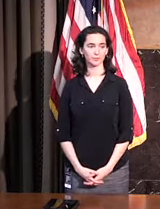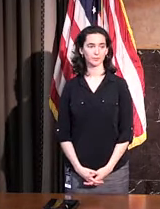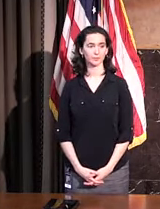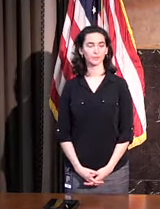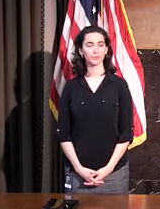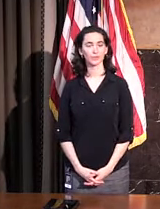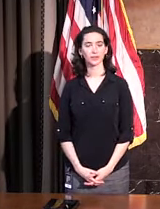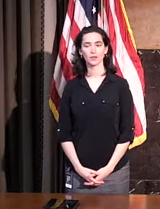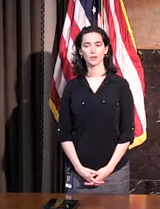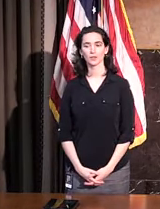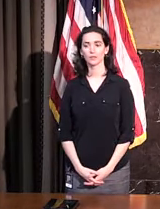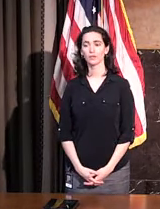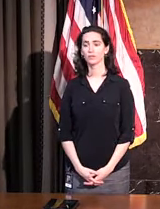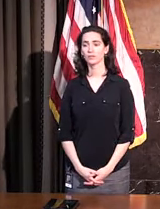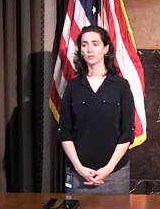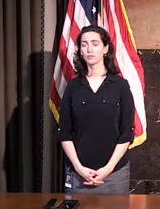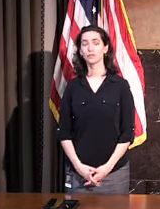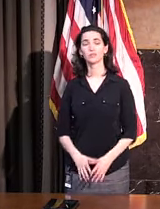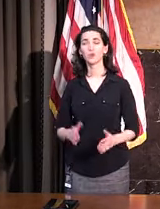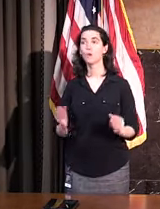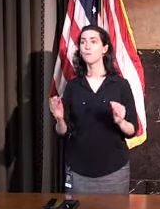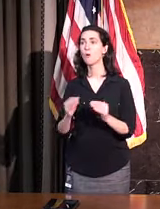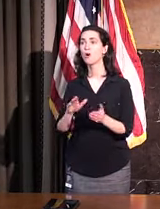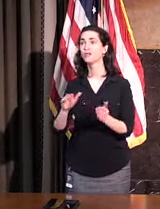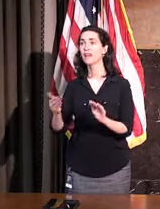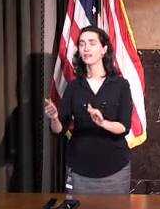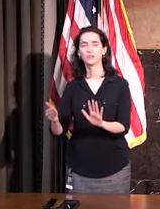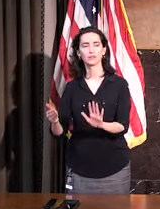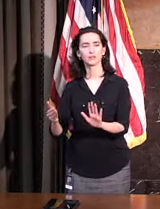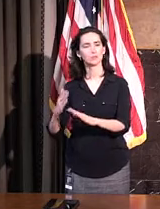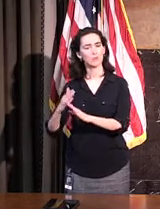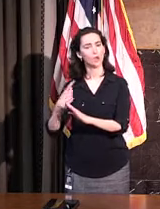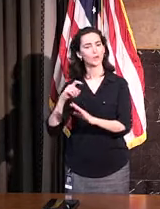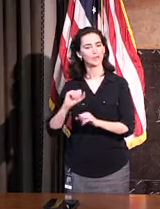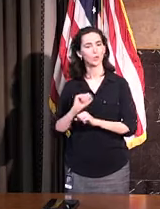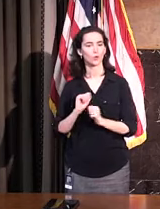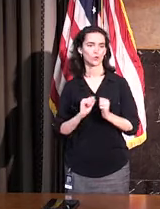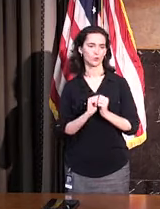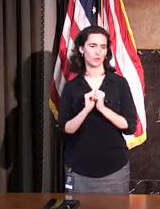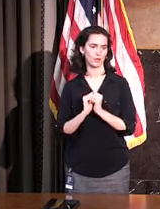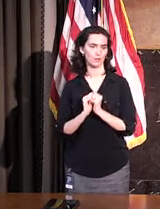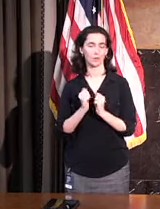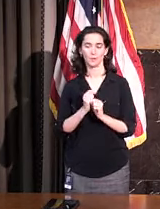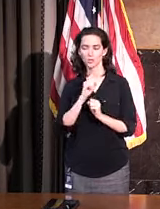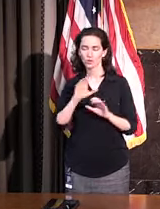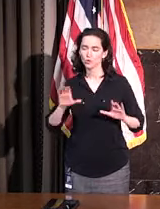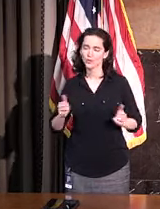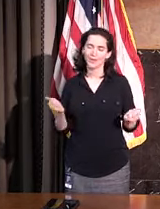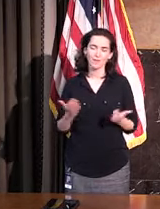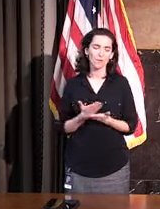And I want to make sure that we work together to prevent more deaths by continuing to do everything that is necessary